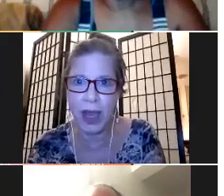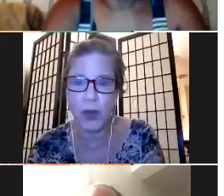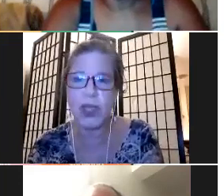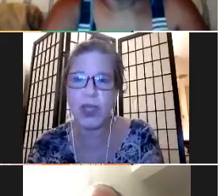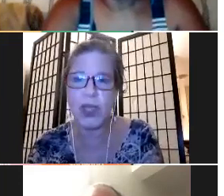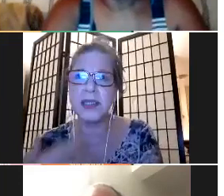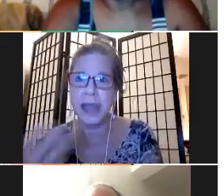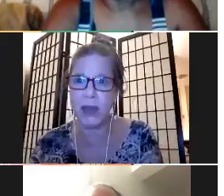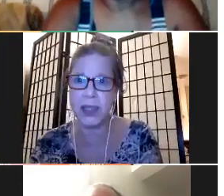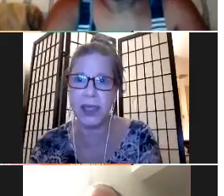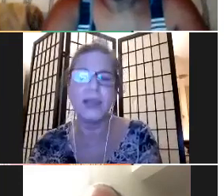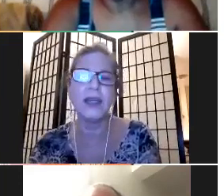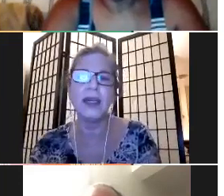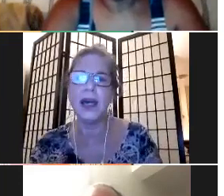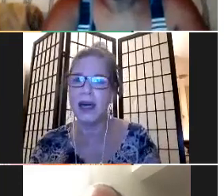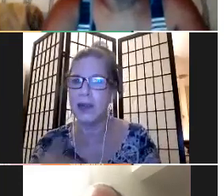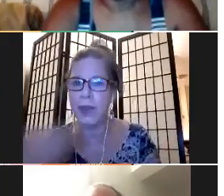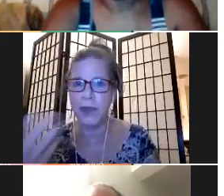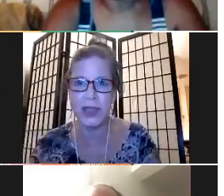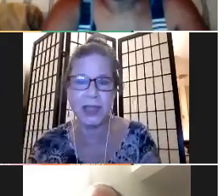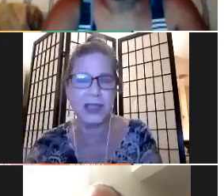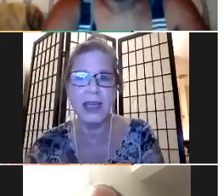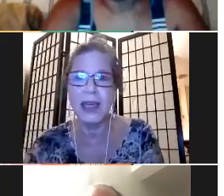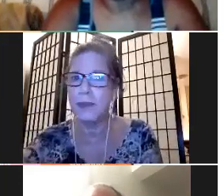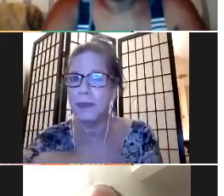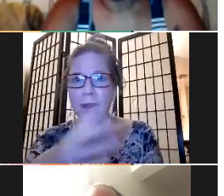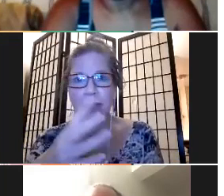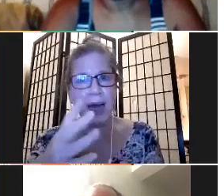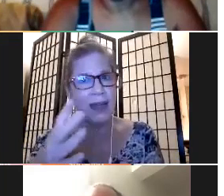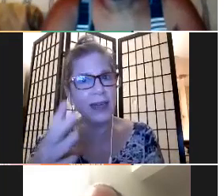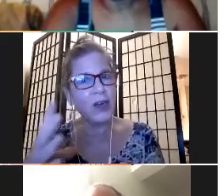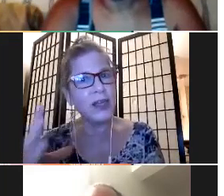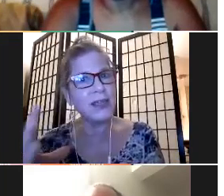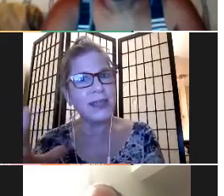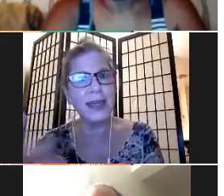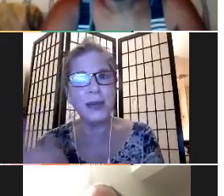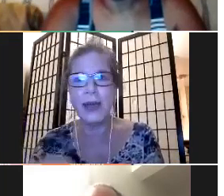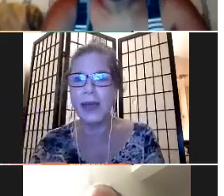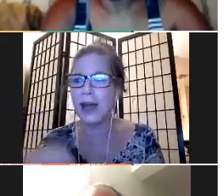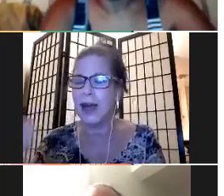behavioral sciences, counseling, metaphysics. I hear and